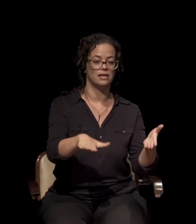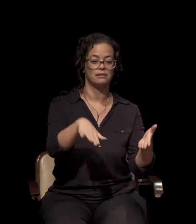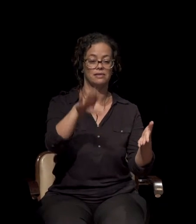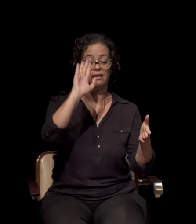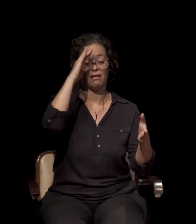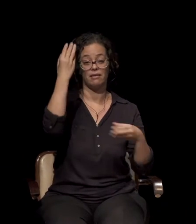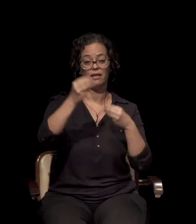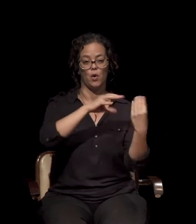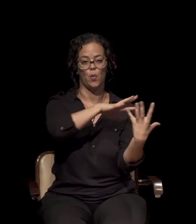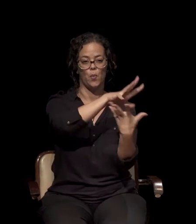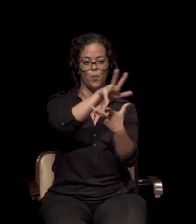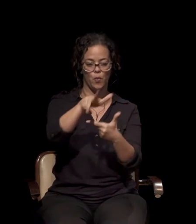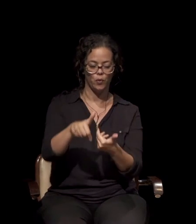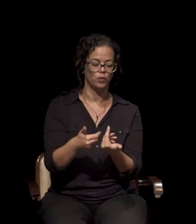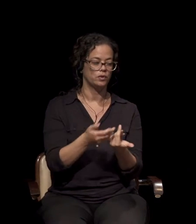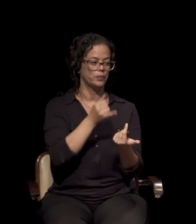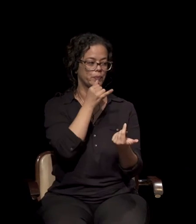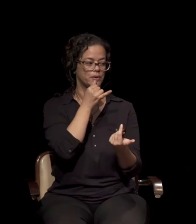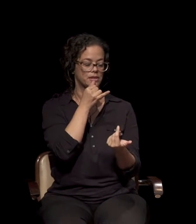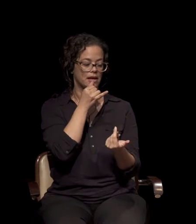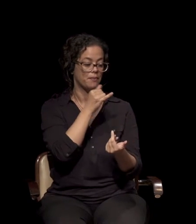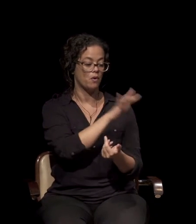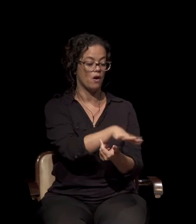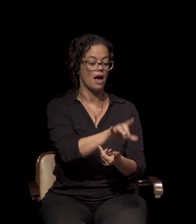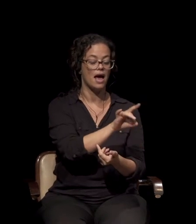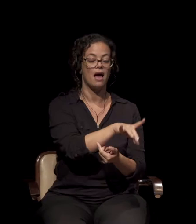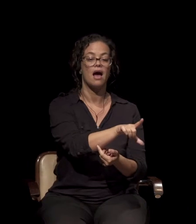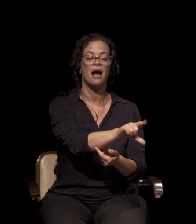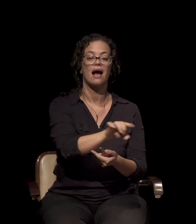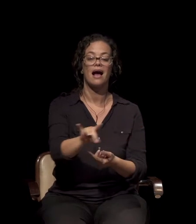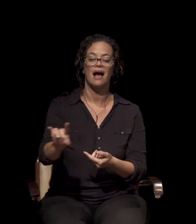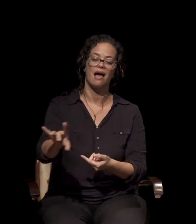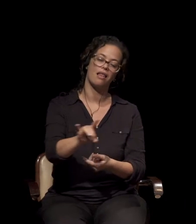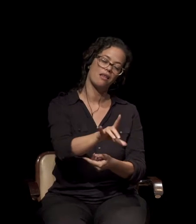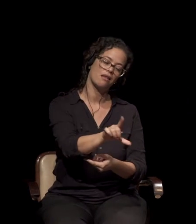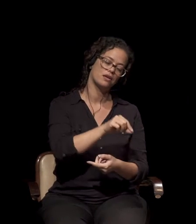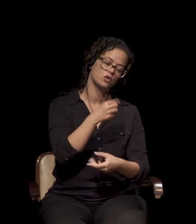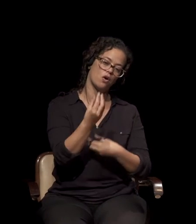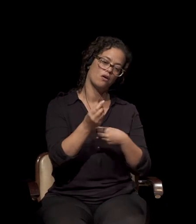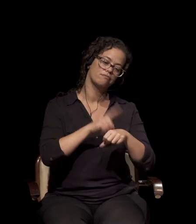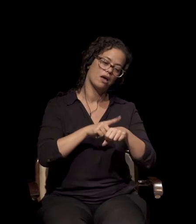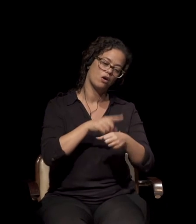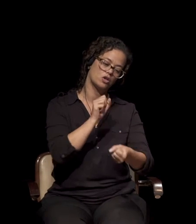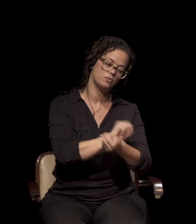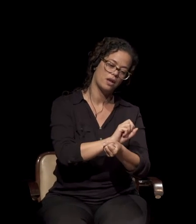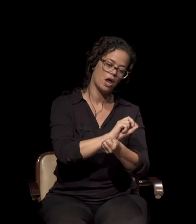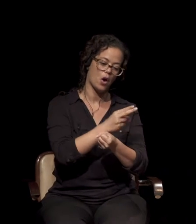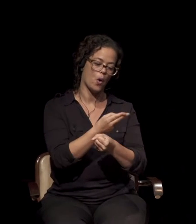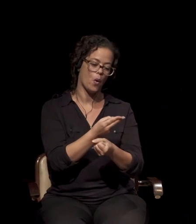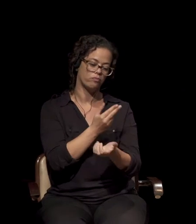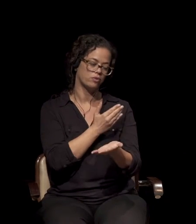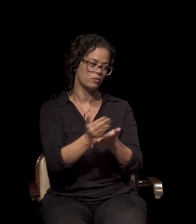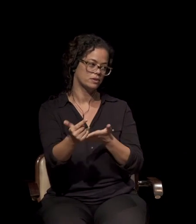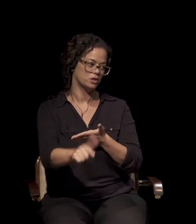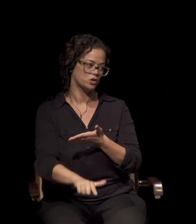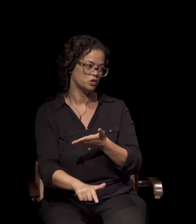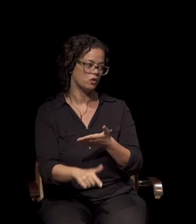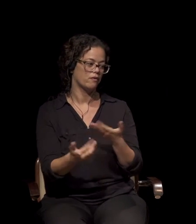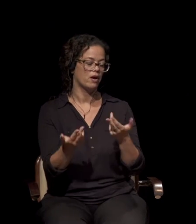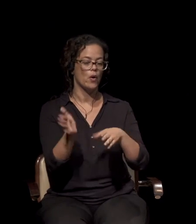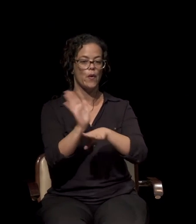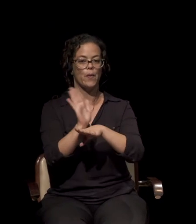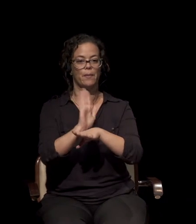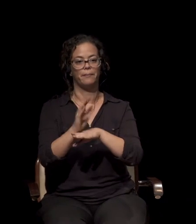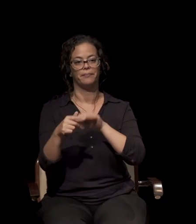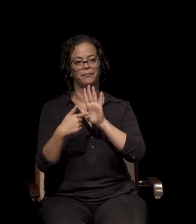to quit is also what distinguishes the players in Priscilla Fernandez's video from adult workers.